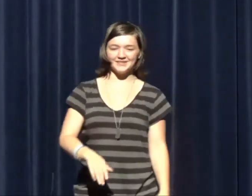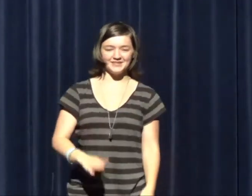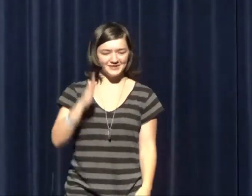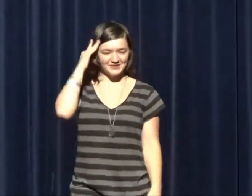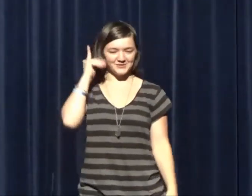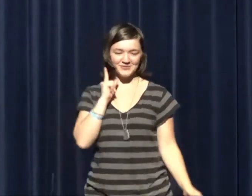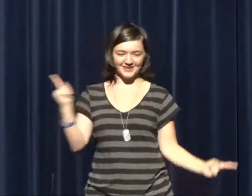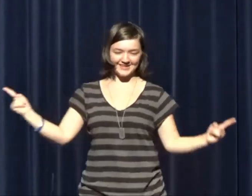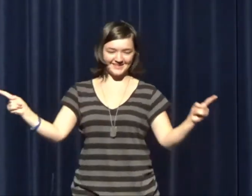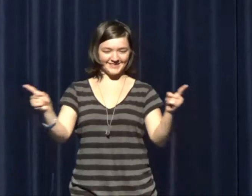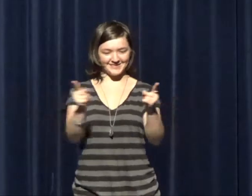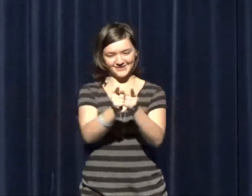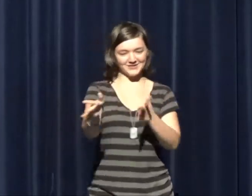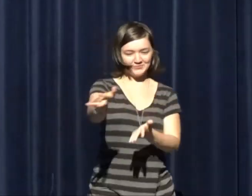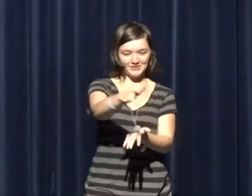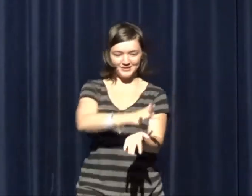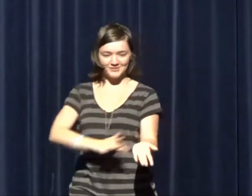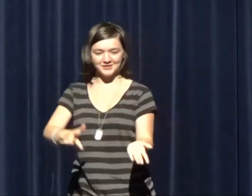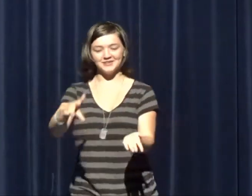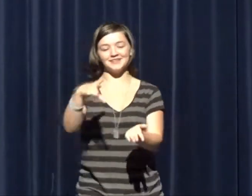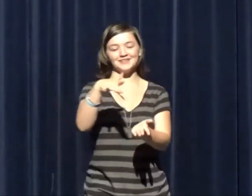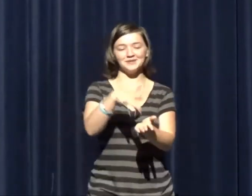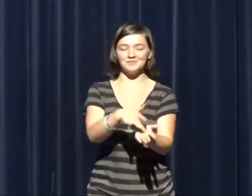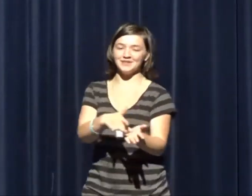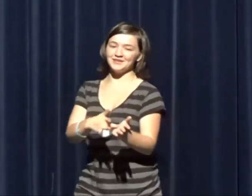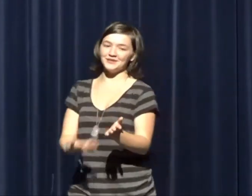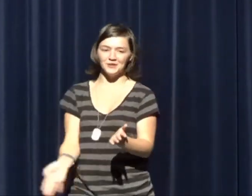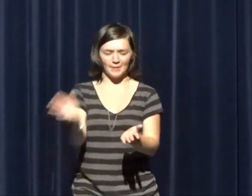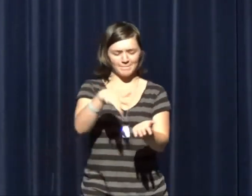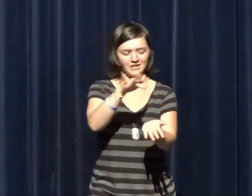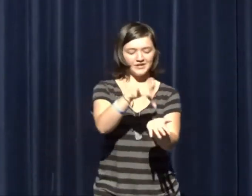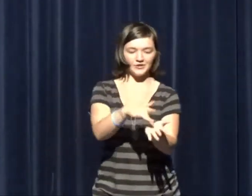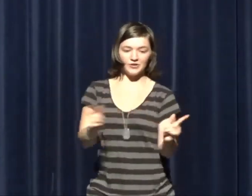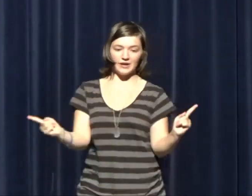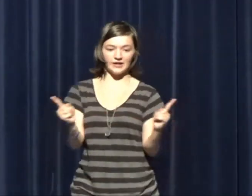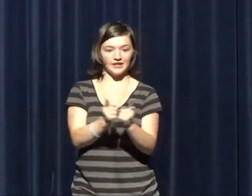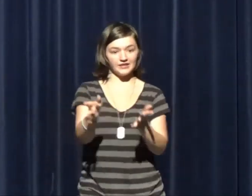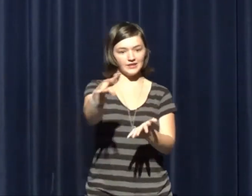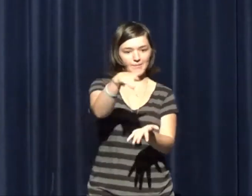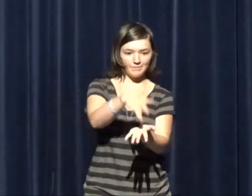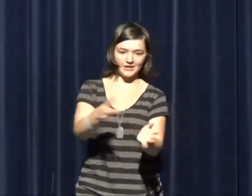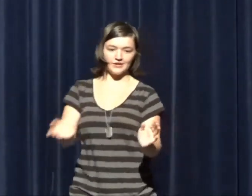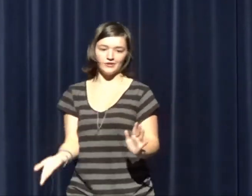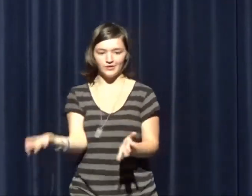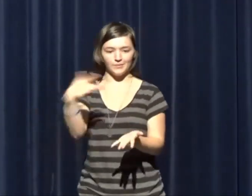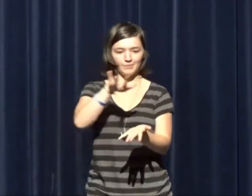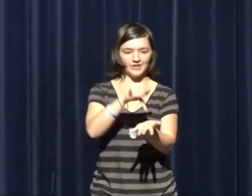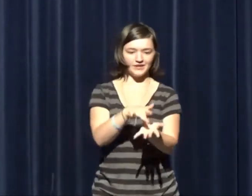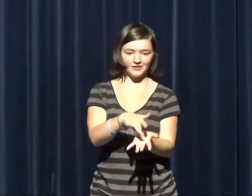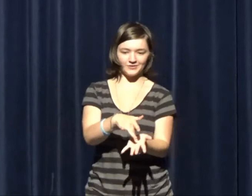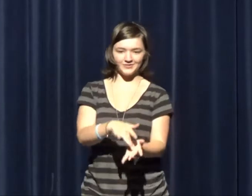So why don't you just meet me in the middle In the middle, in the